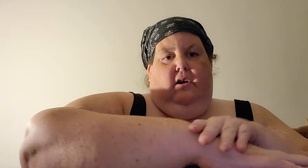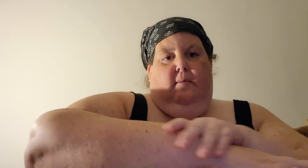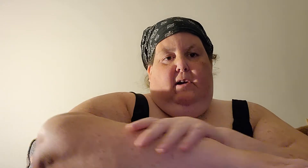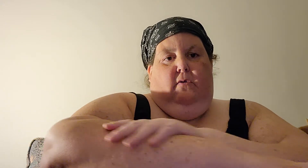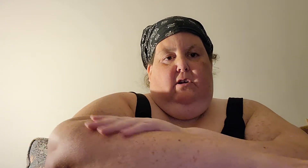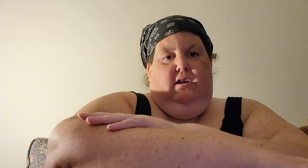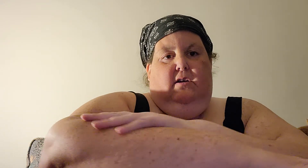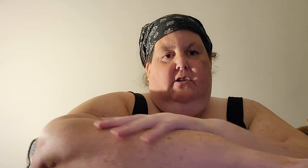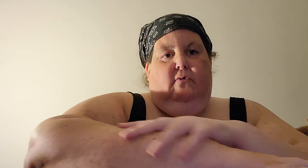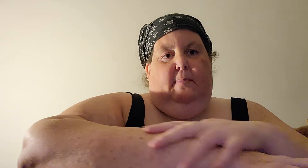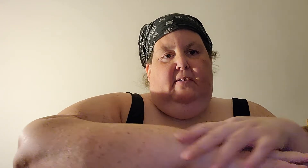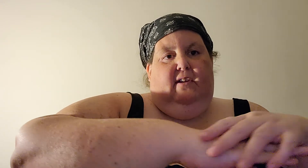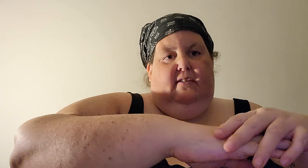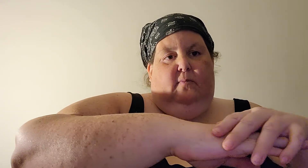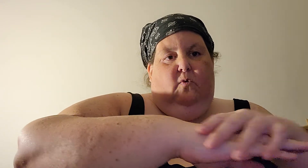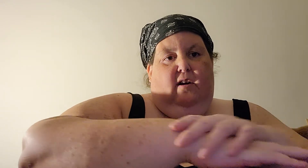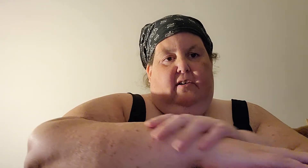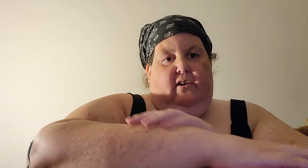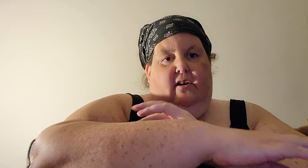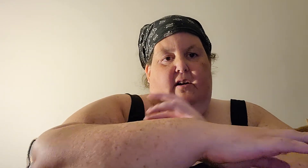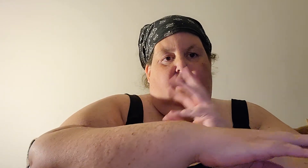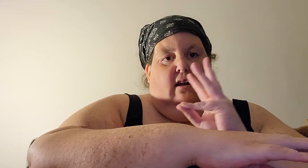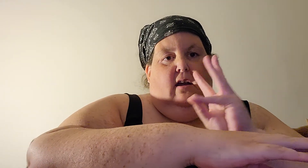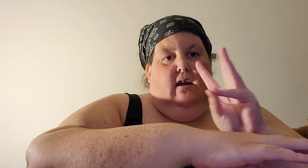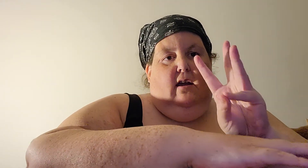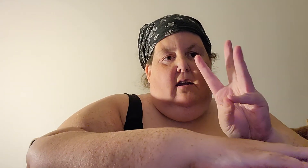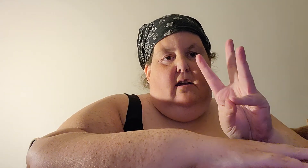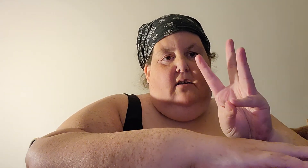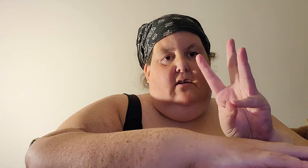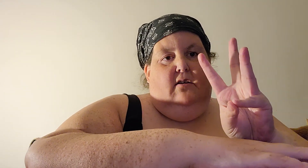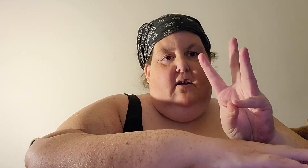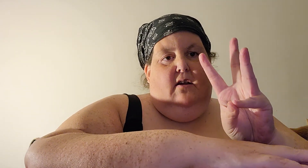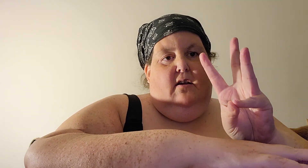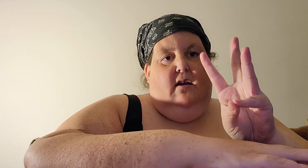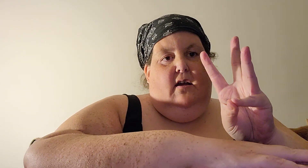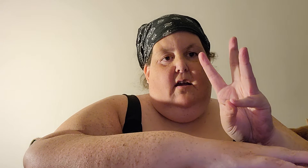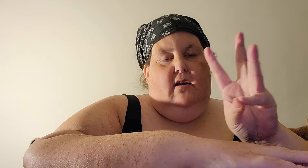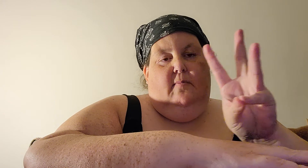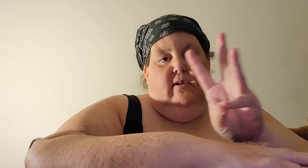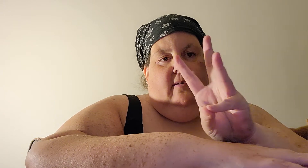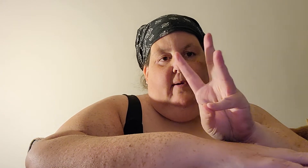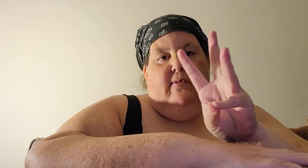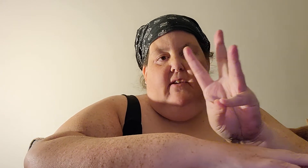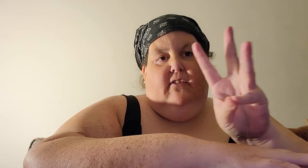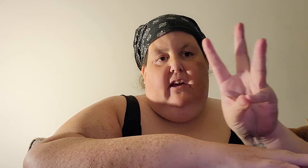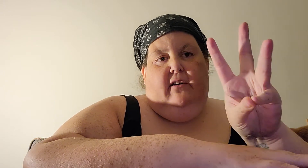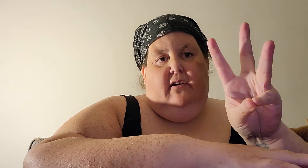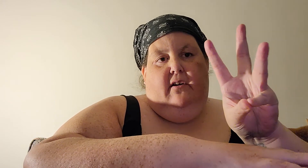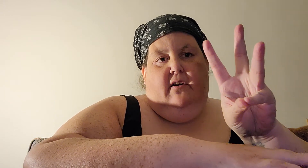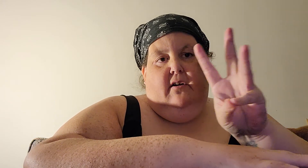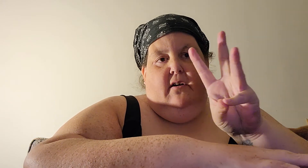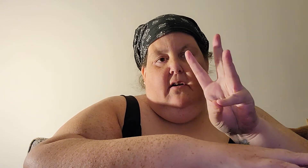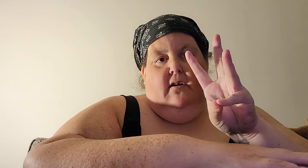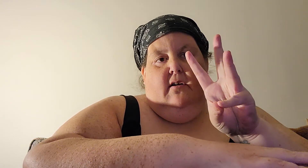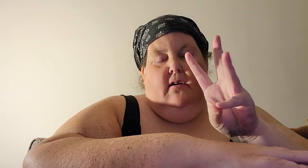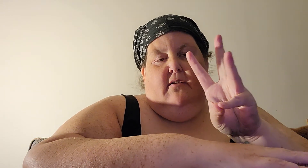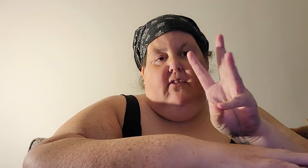arm out to represent some water. And anybody remember this letter? This is